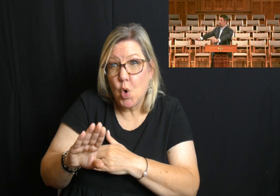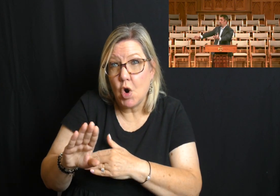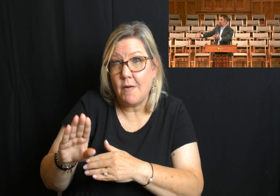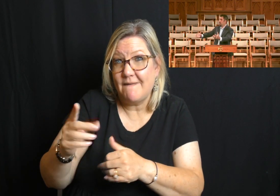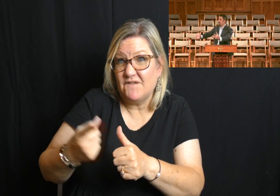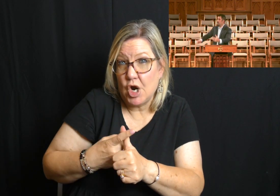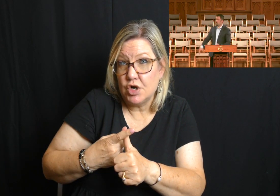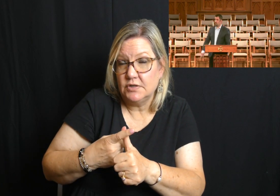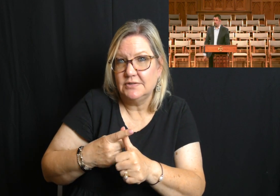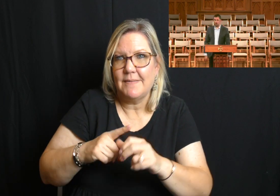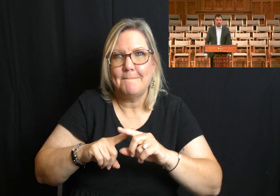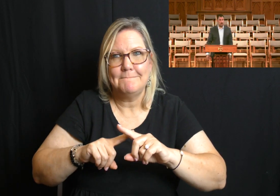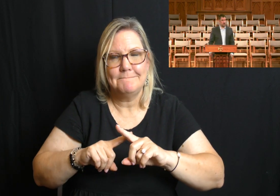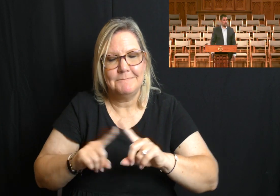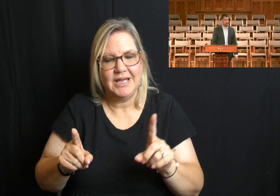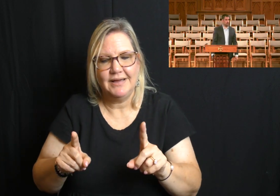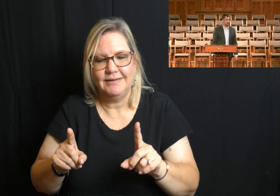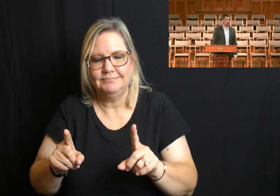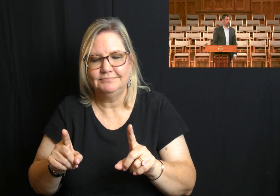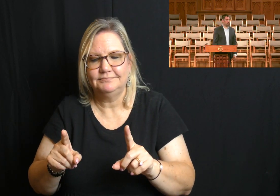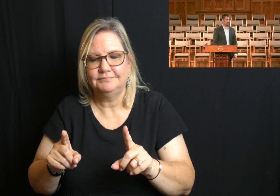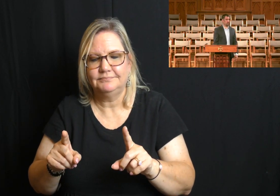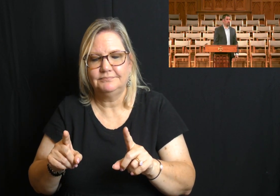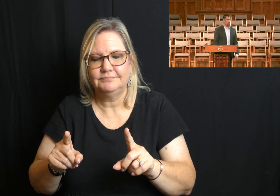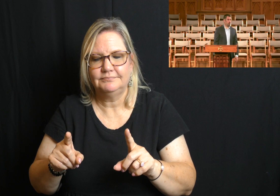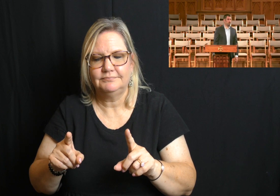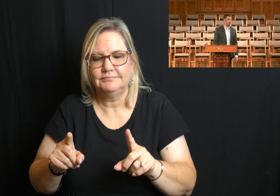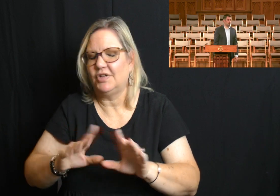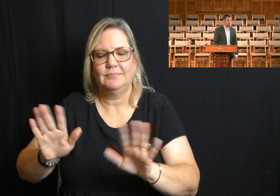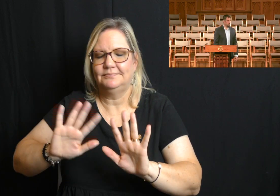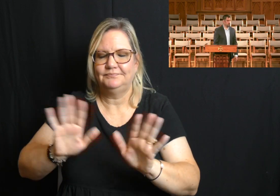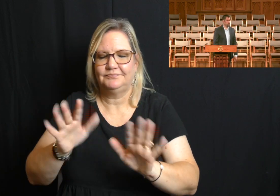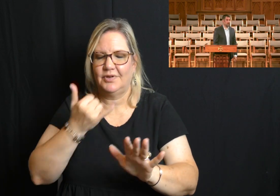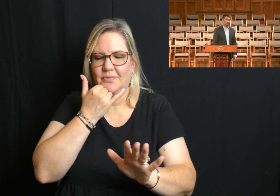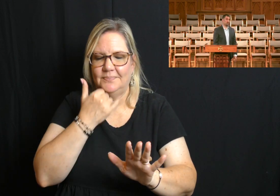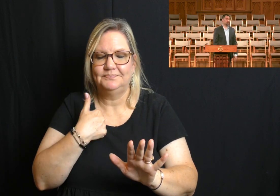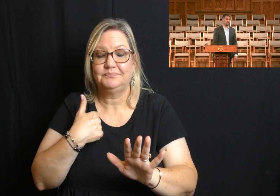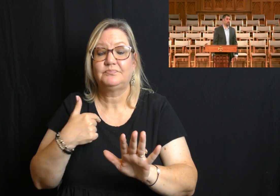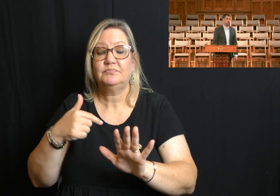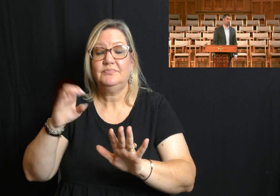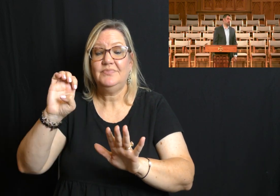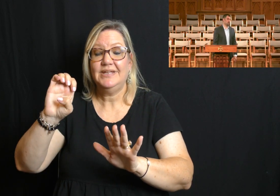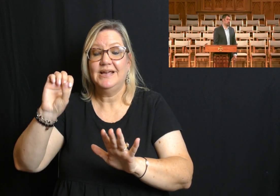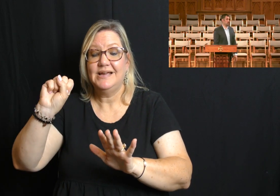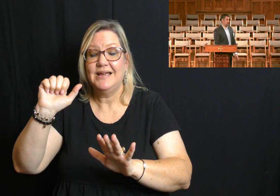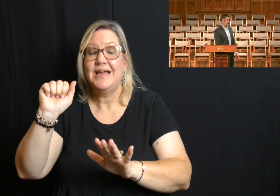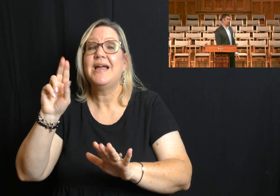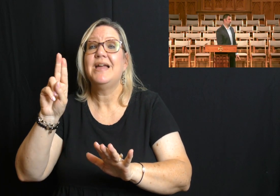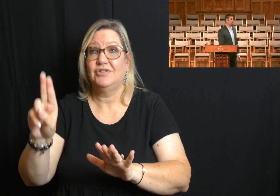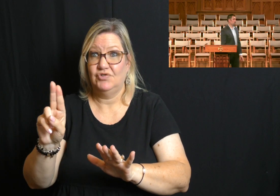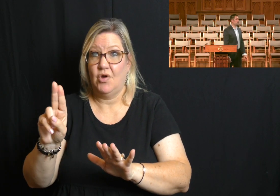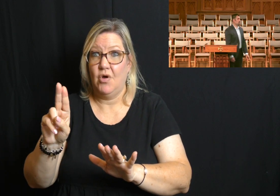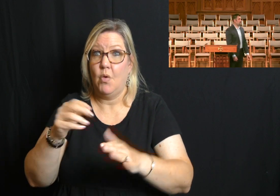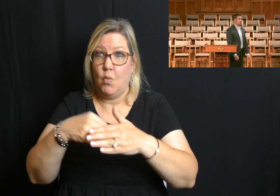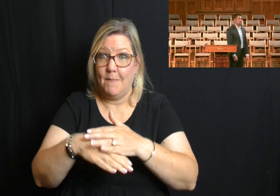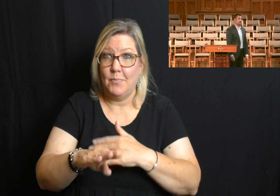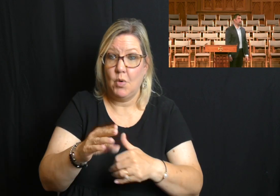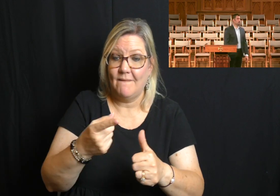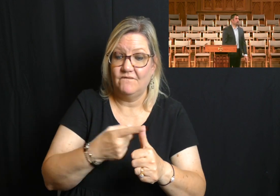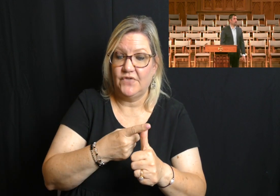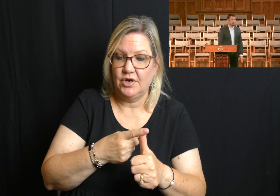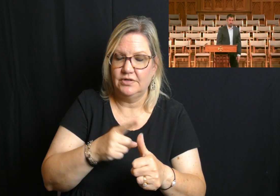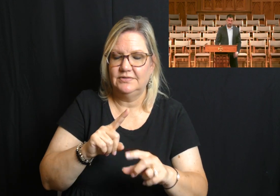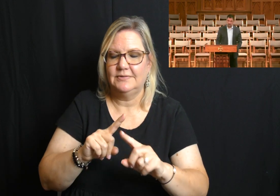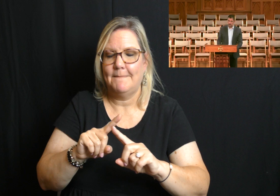selling his birthright for a bowl of stew. That must be some good stew right there. Let me